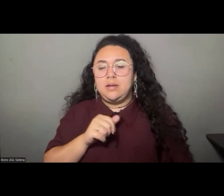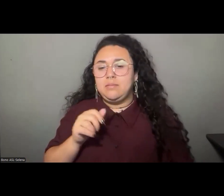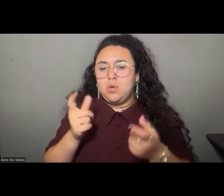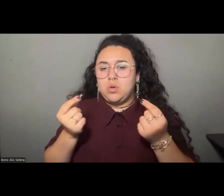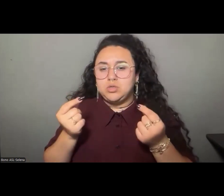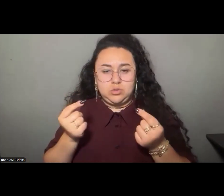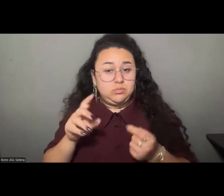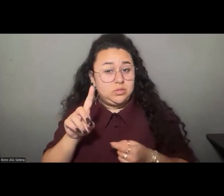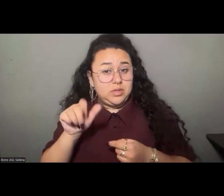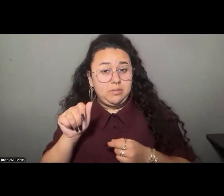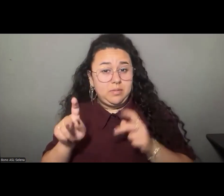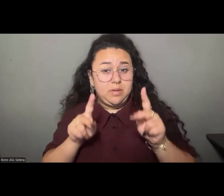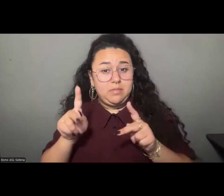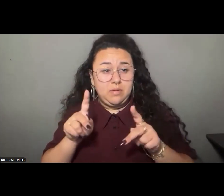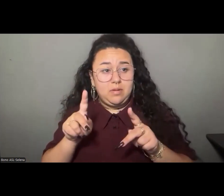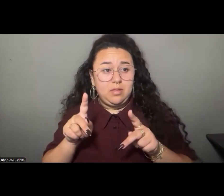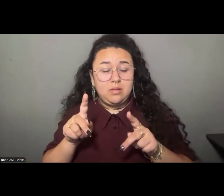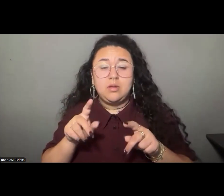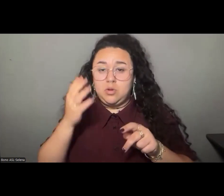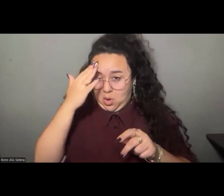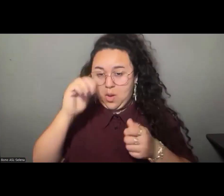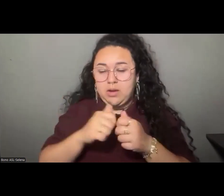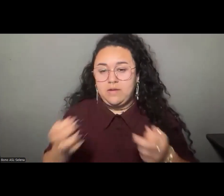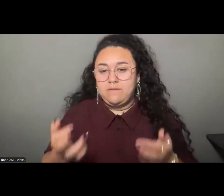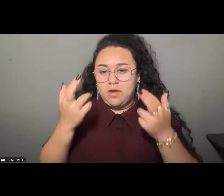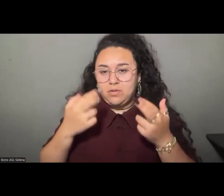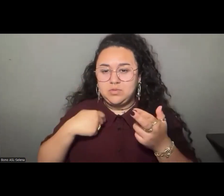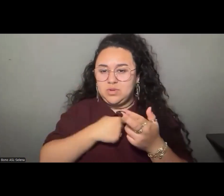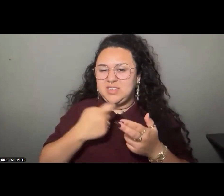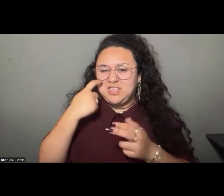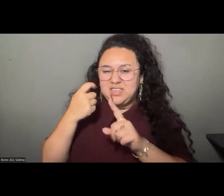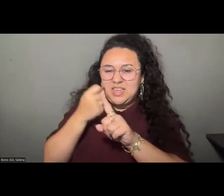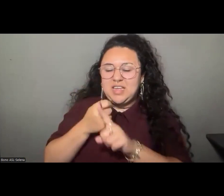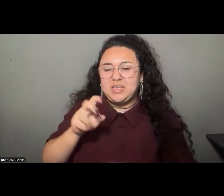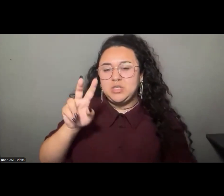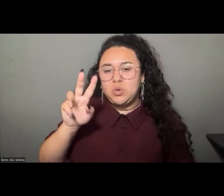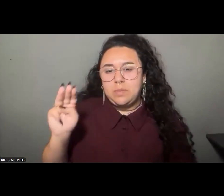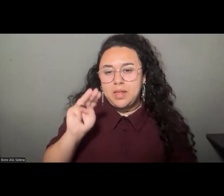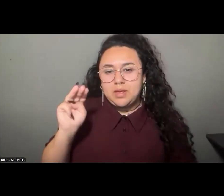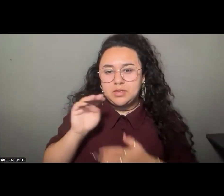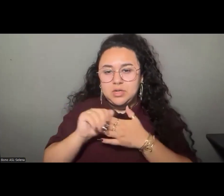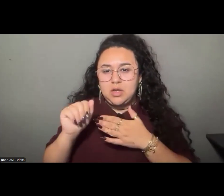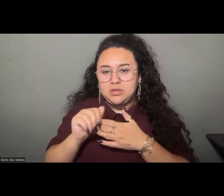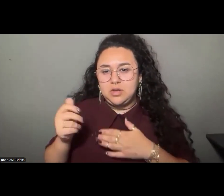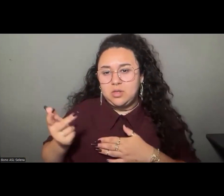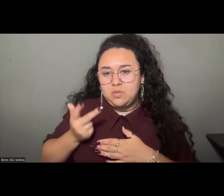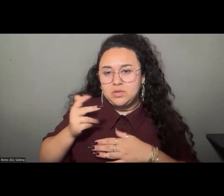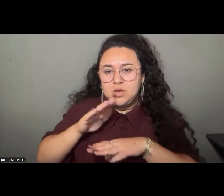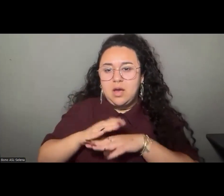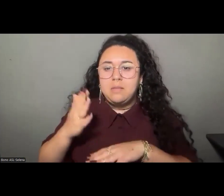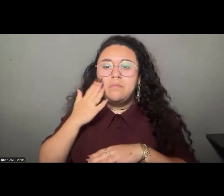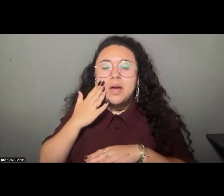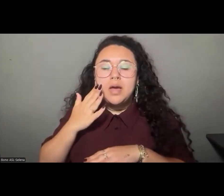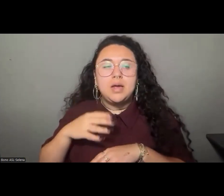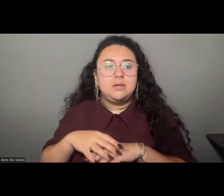and we just hit $2 million US dollars. That was literally three of us in bed on a heating pad with a Google Doc being, what